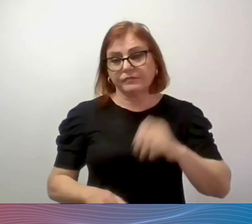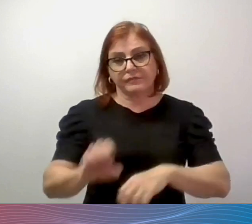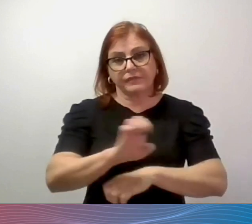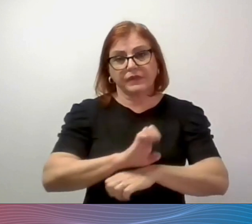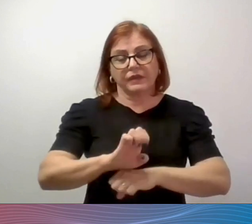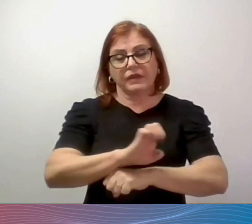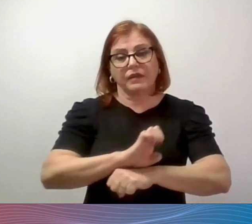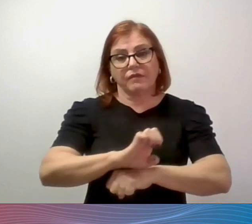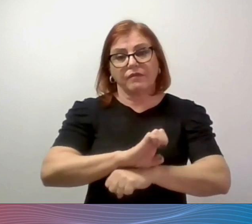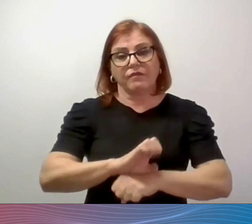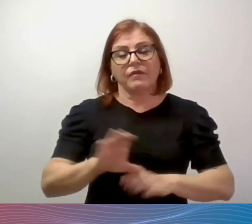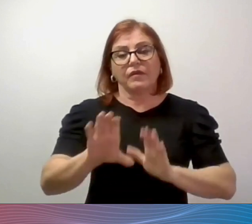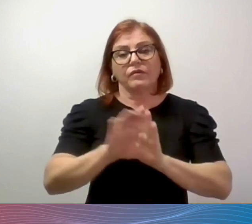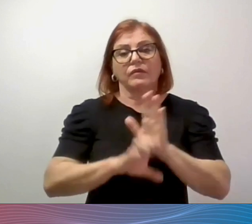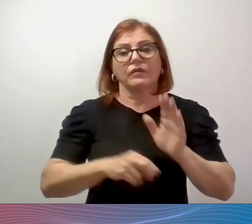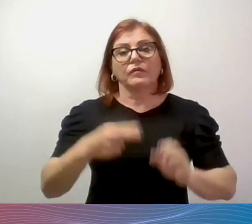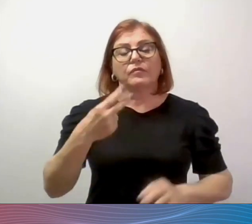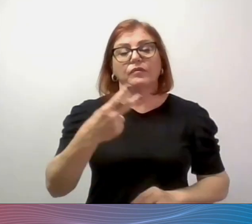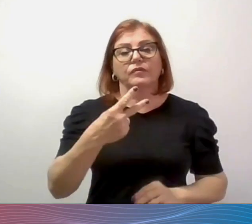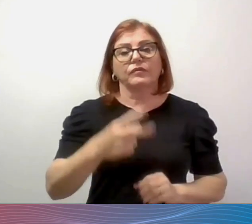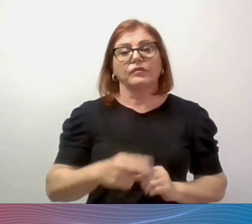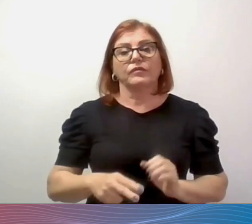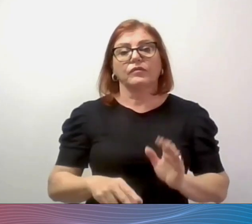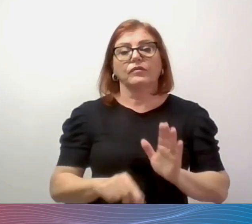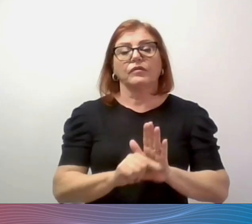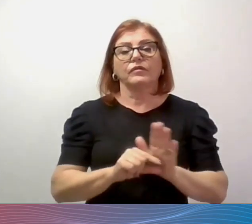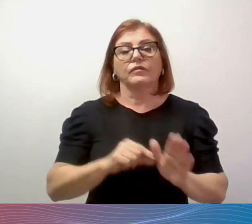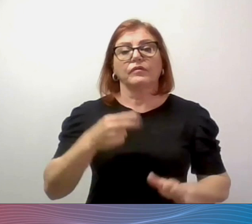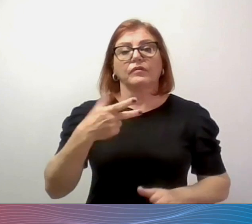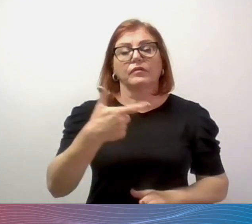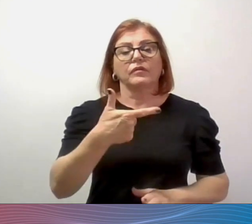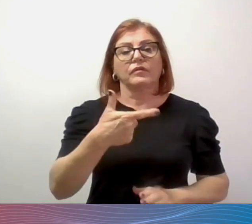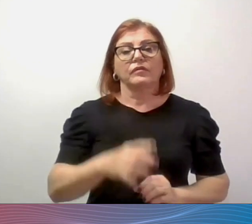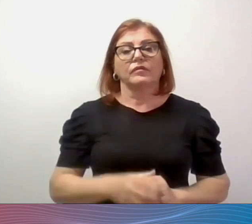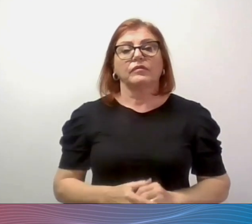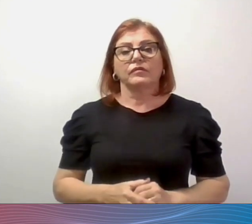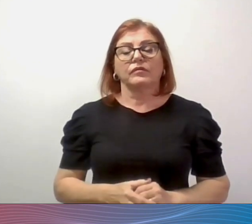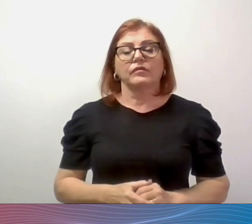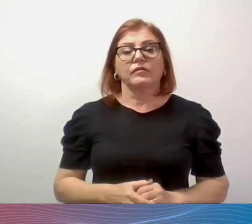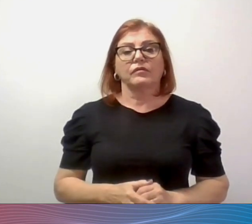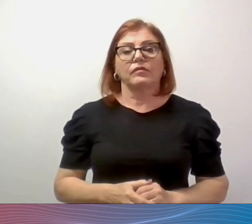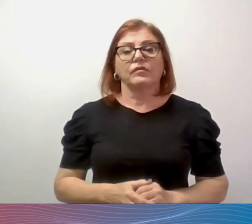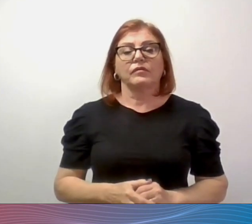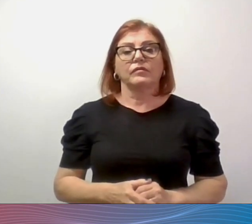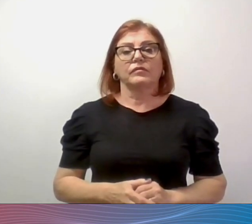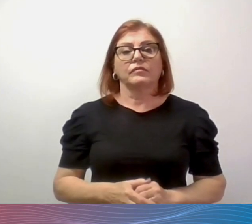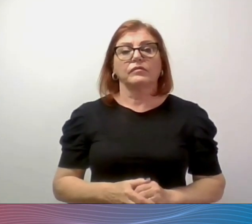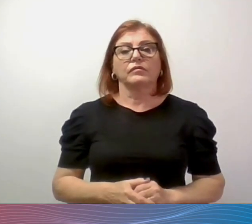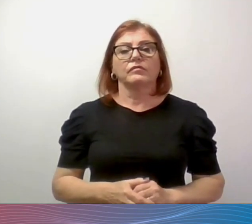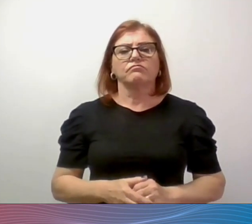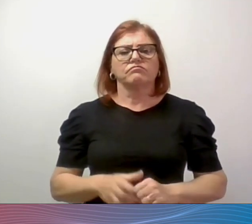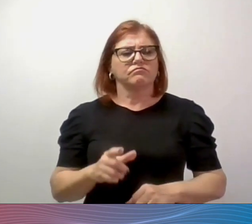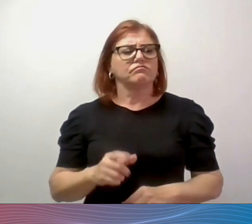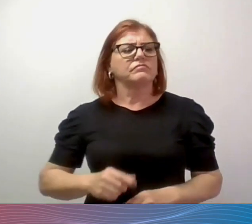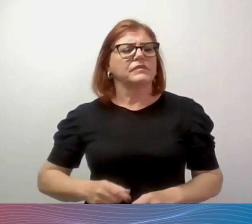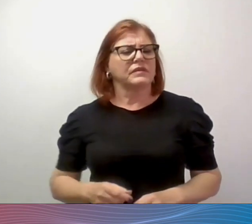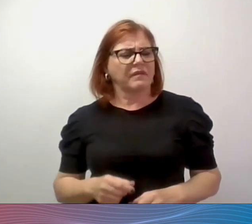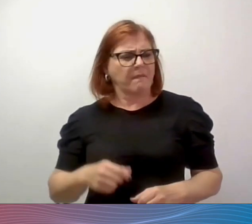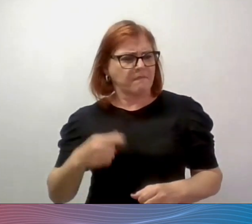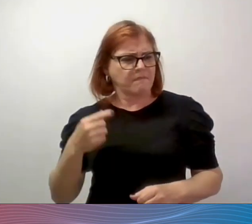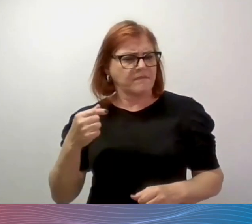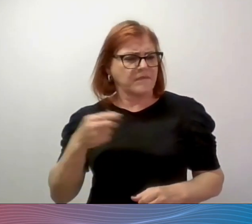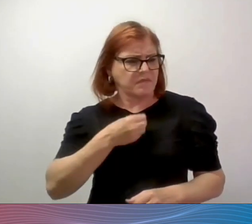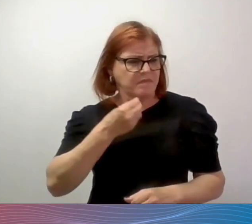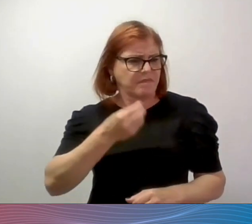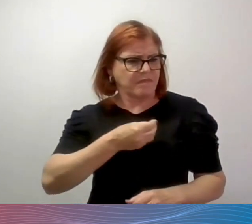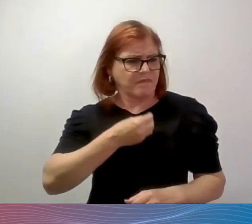Ephesians 2:2. Esse tipo de viver, irmãos, atrai a ira de Deus. And this kind of living attracts the wrath of God. Porque